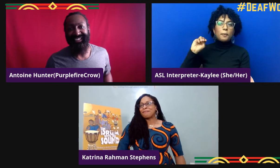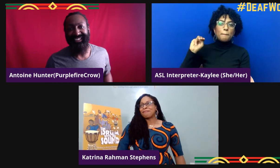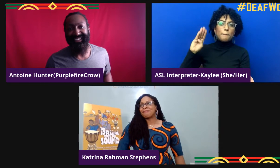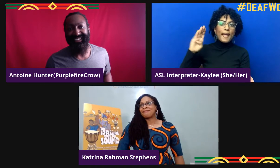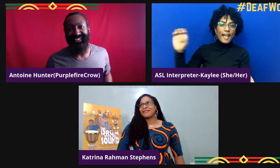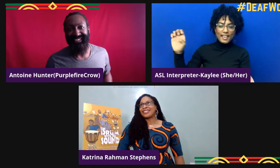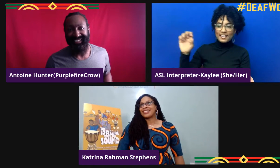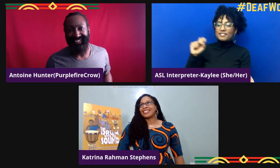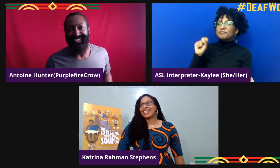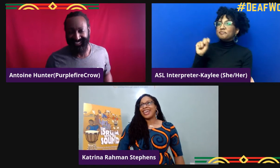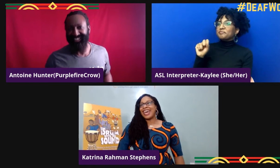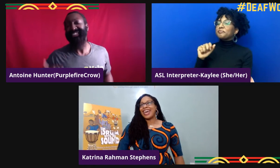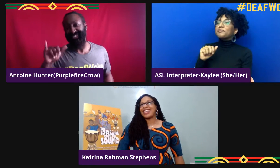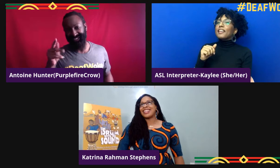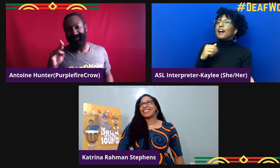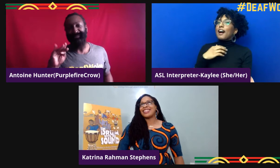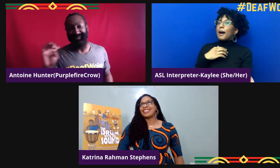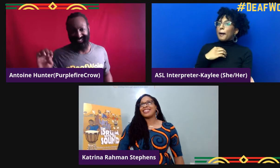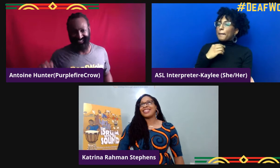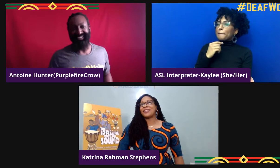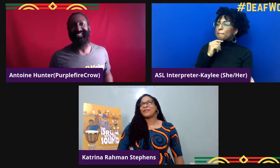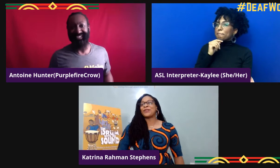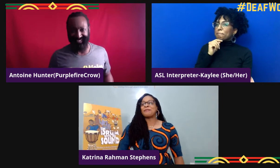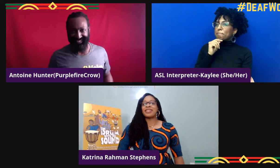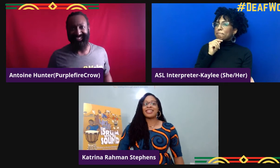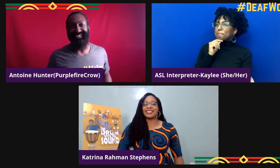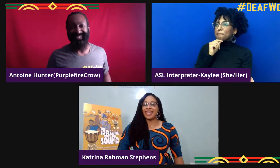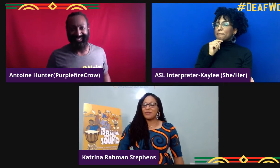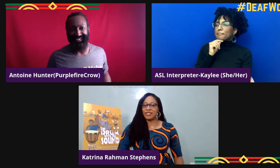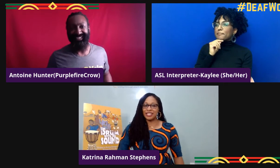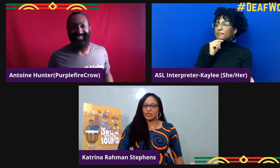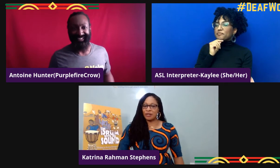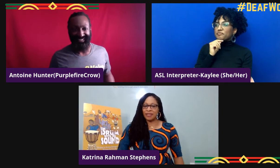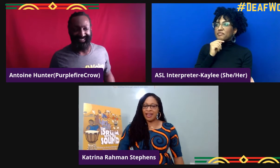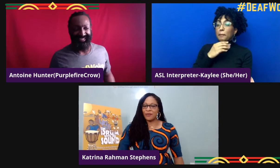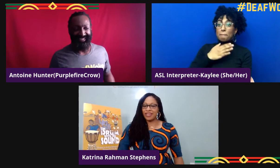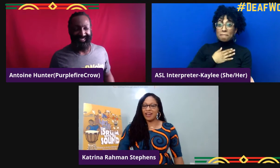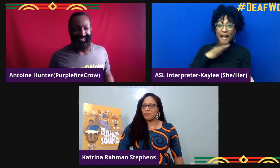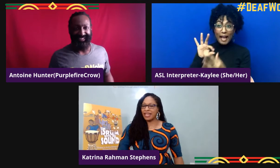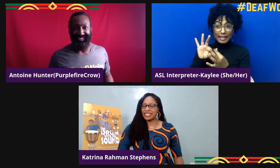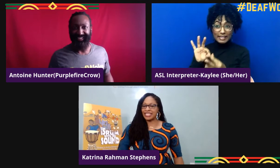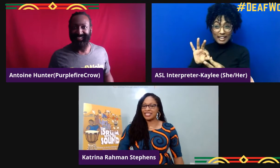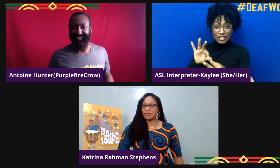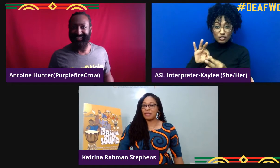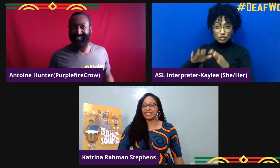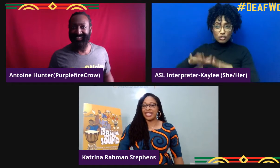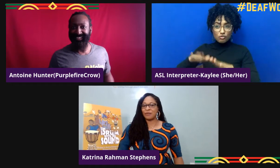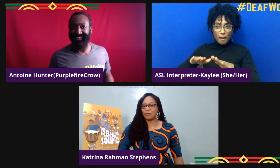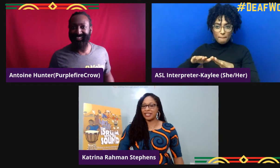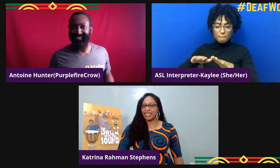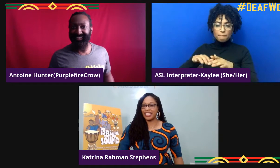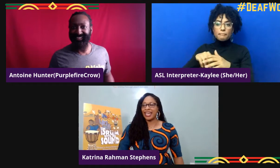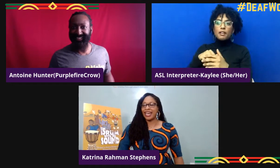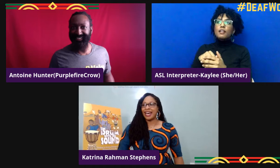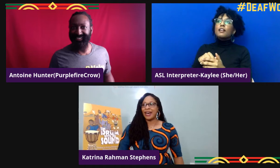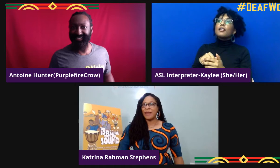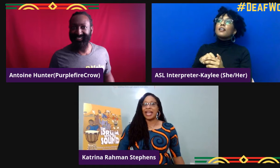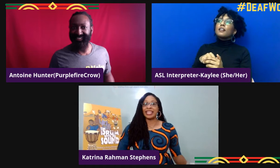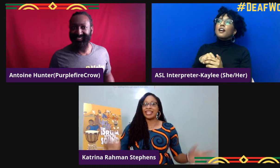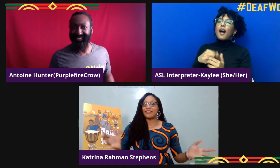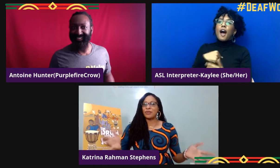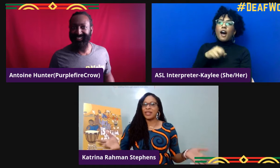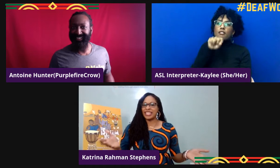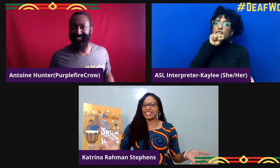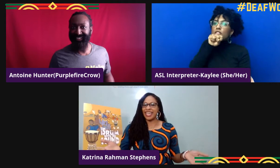Um, I For me, that was the drum that always caught my attention when my dad would play.